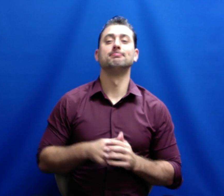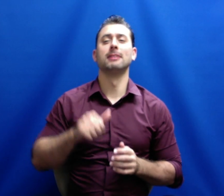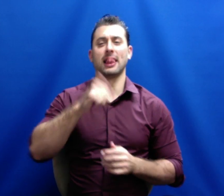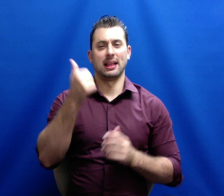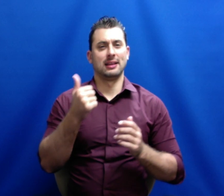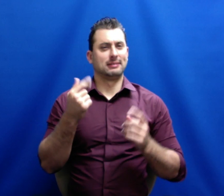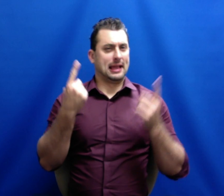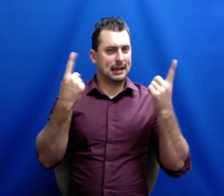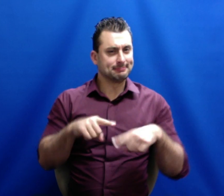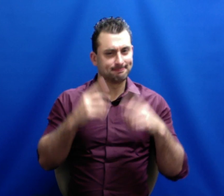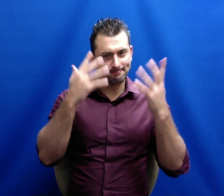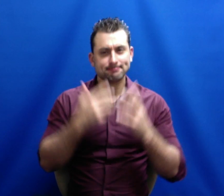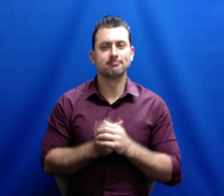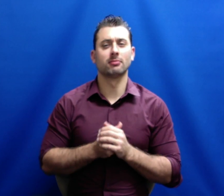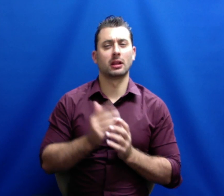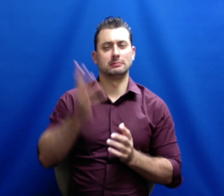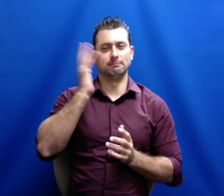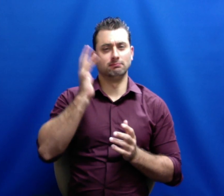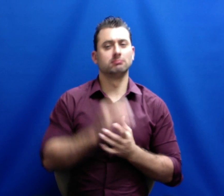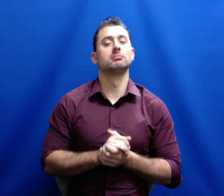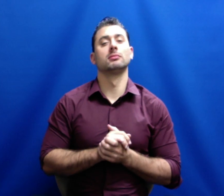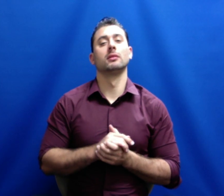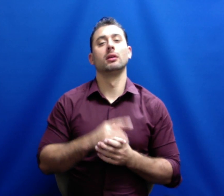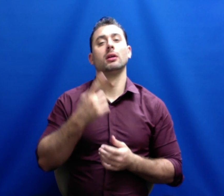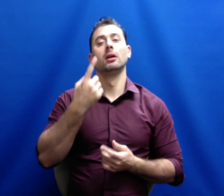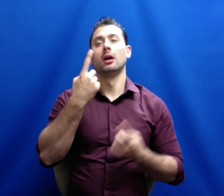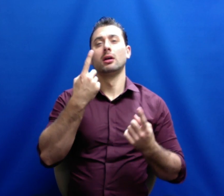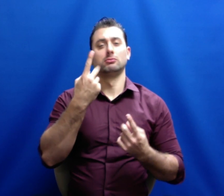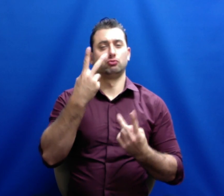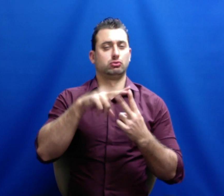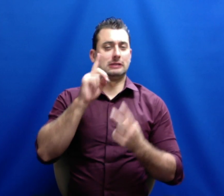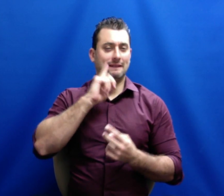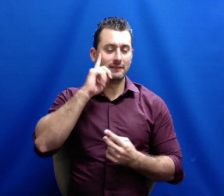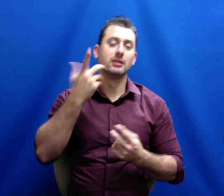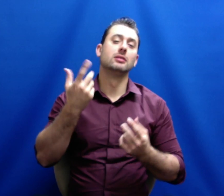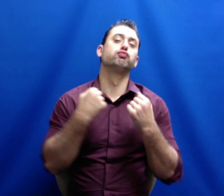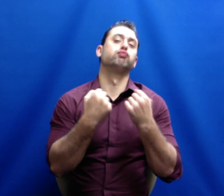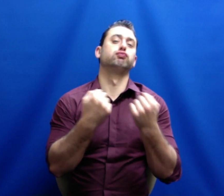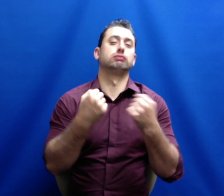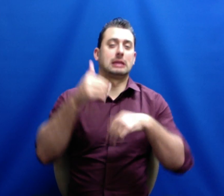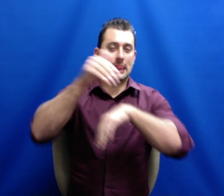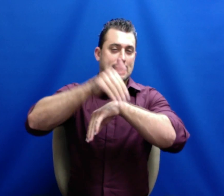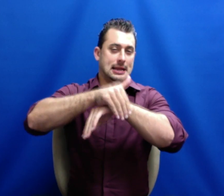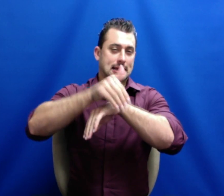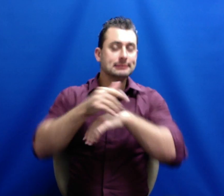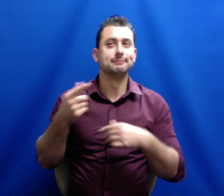a deaf culture excuse. Another instance happened that I'm aware of. Two deaf people were driving along